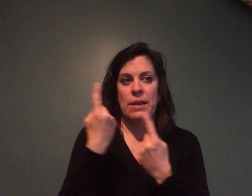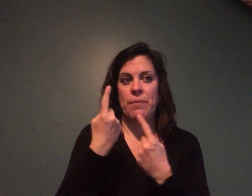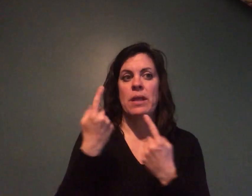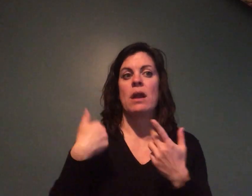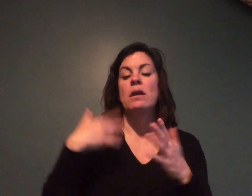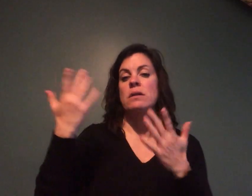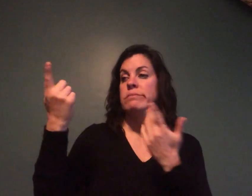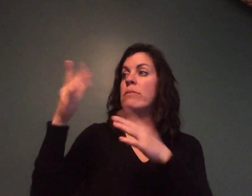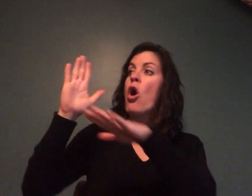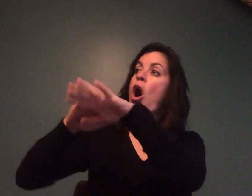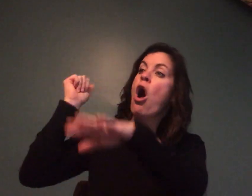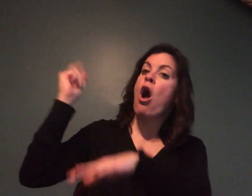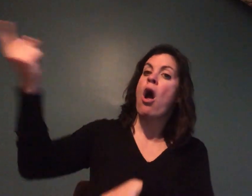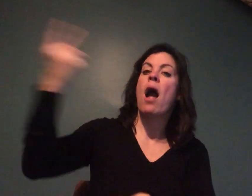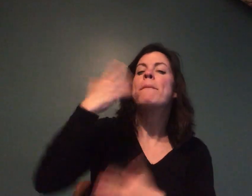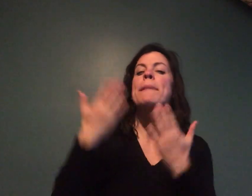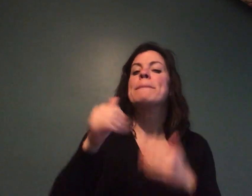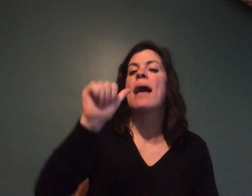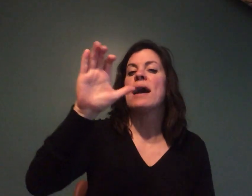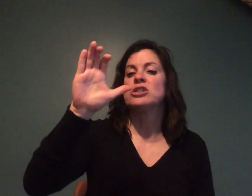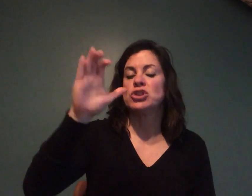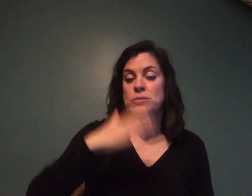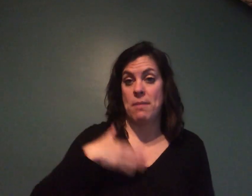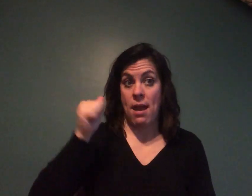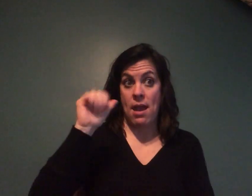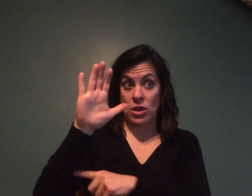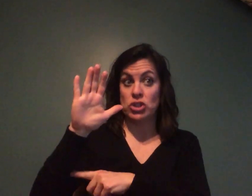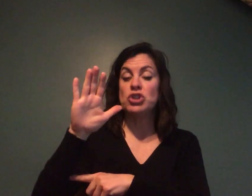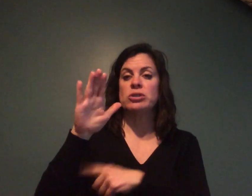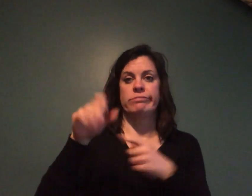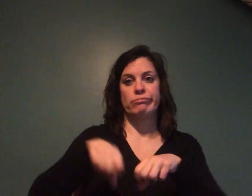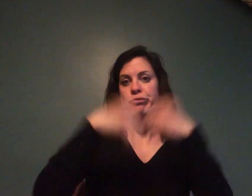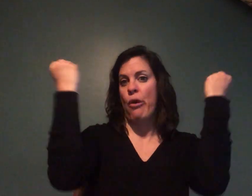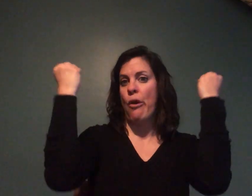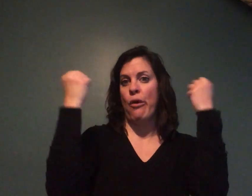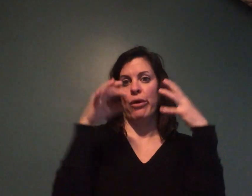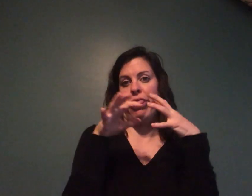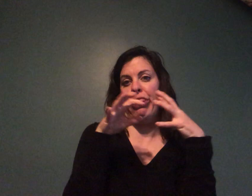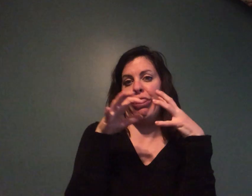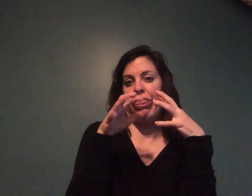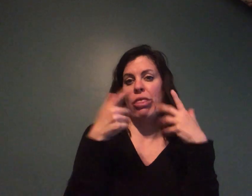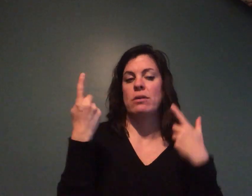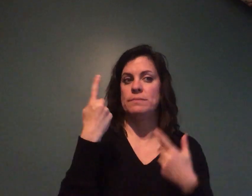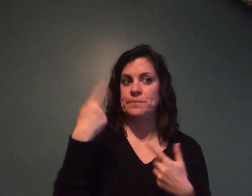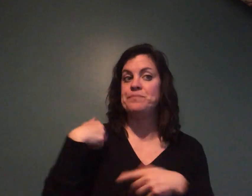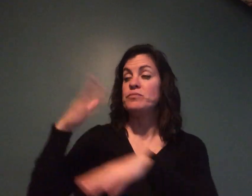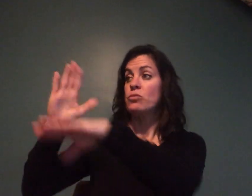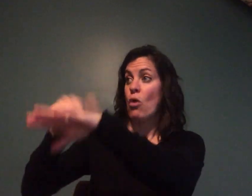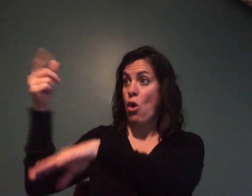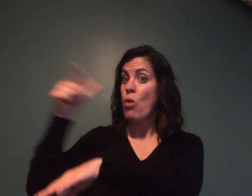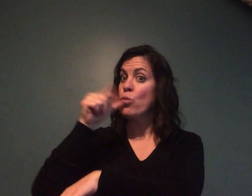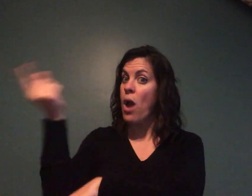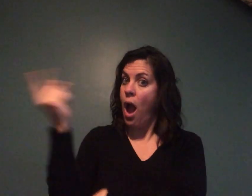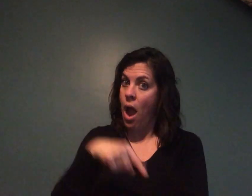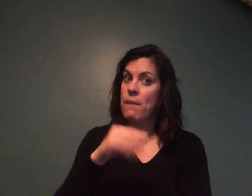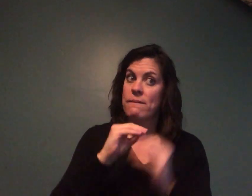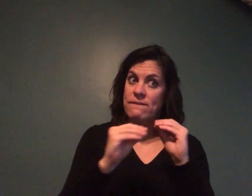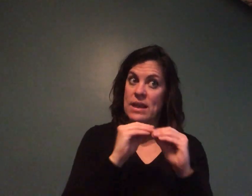out and says, I need a part. And he has to go back to the shop to get the part. But now he doesn't